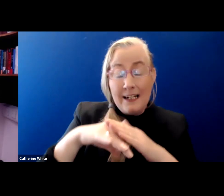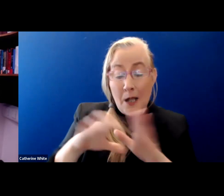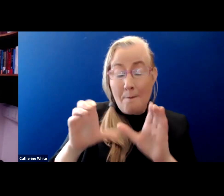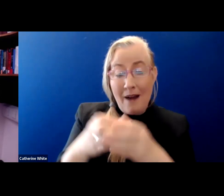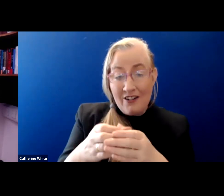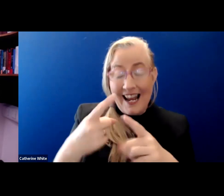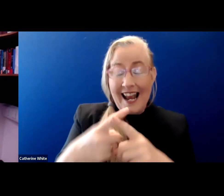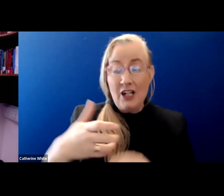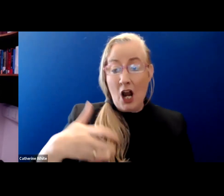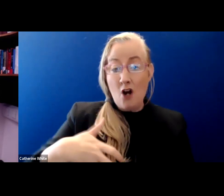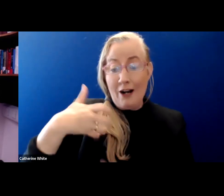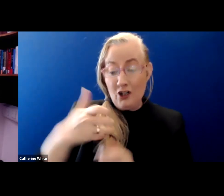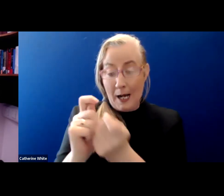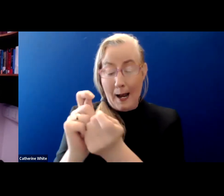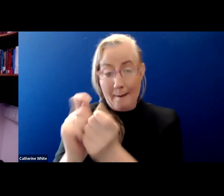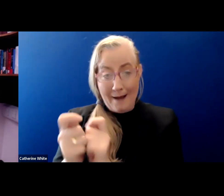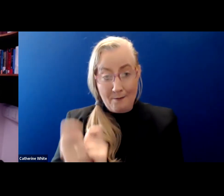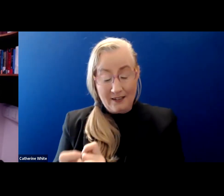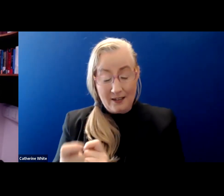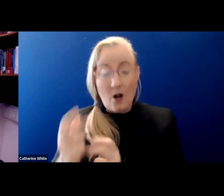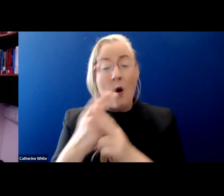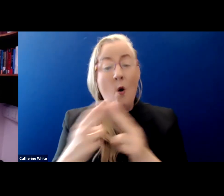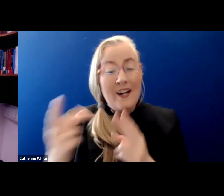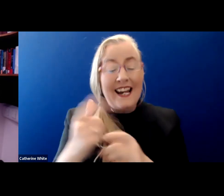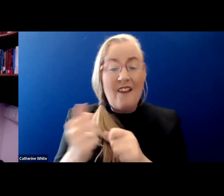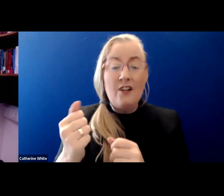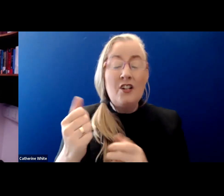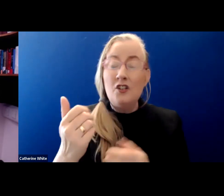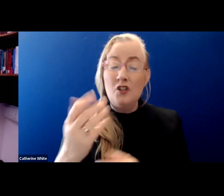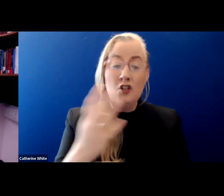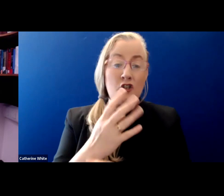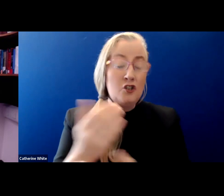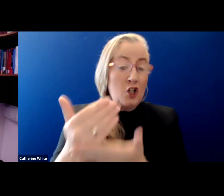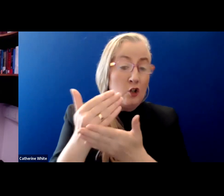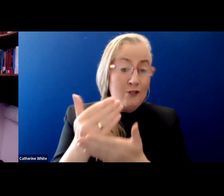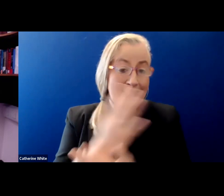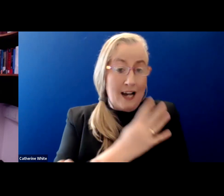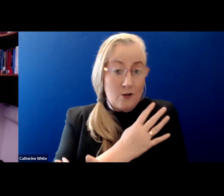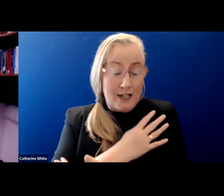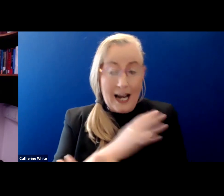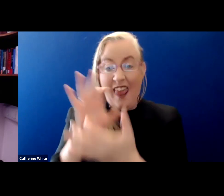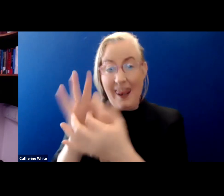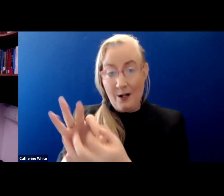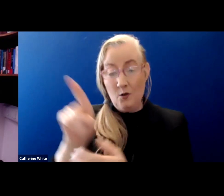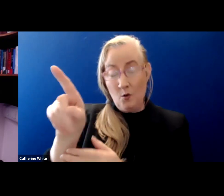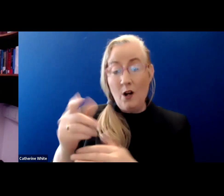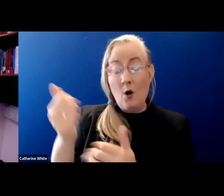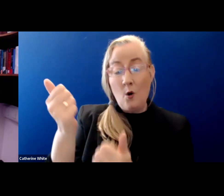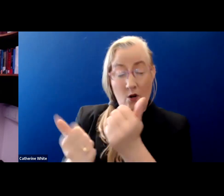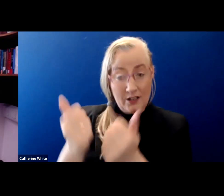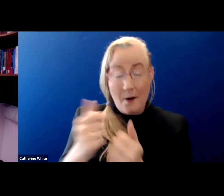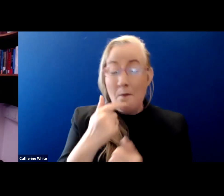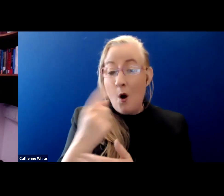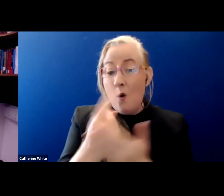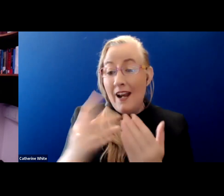and the aggression amendments, unless the Security Council was to refer a situation to the court. Moreover, only